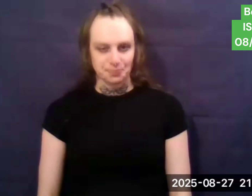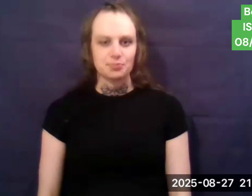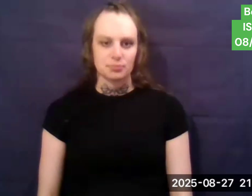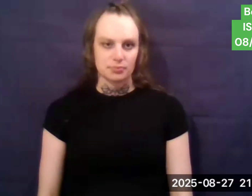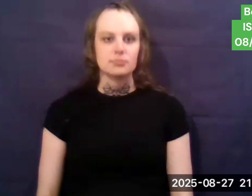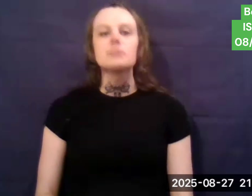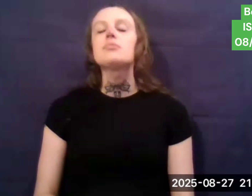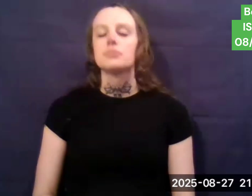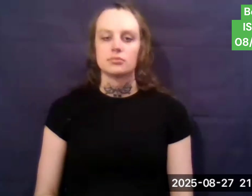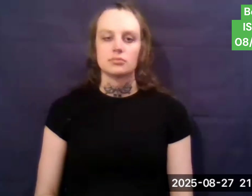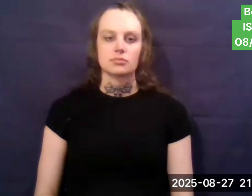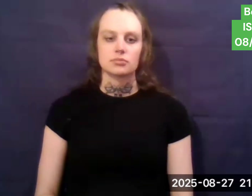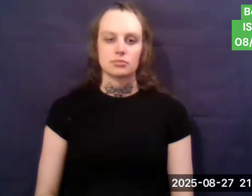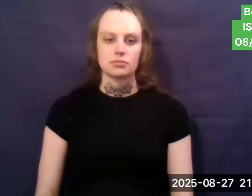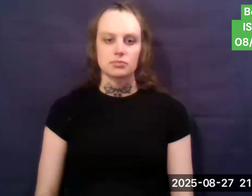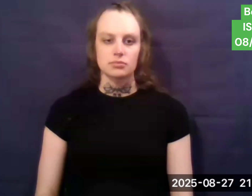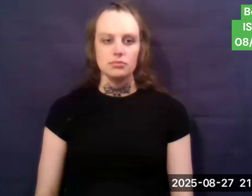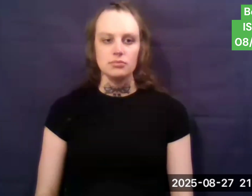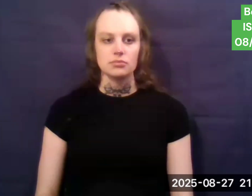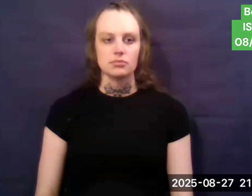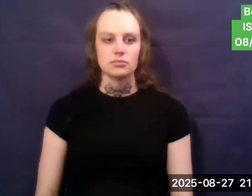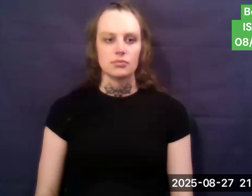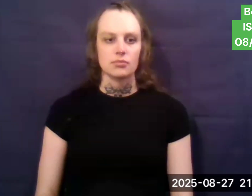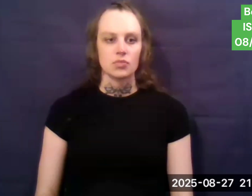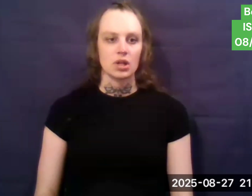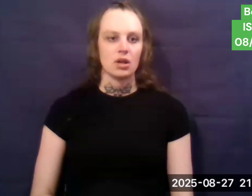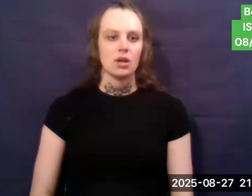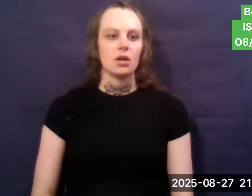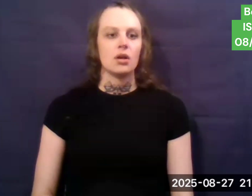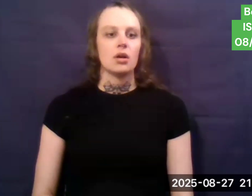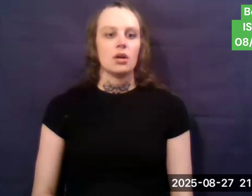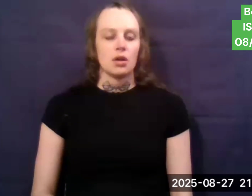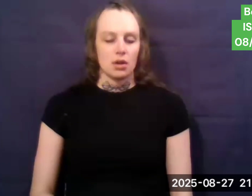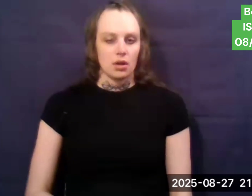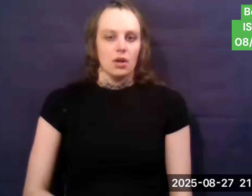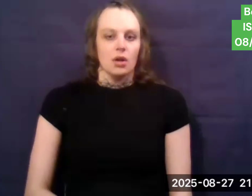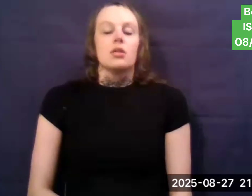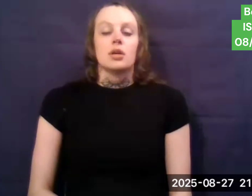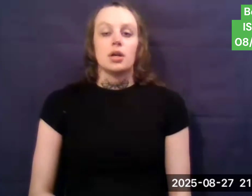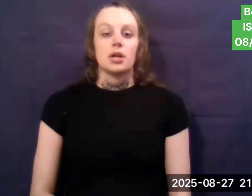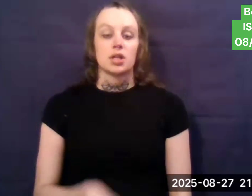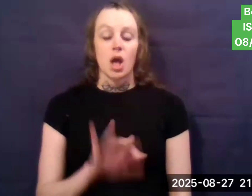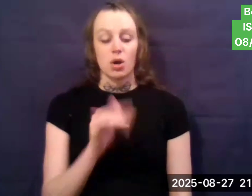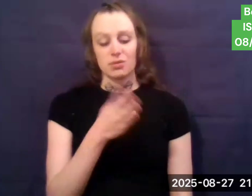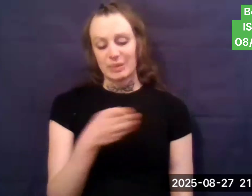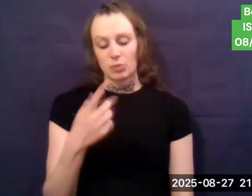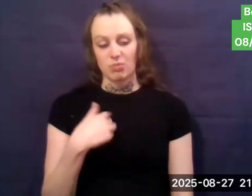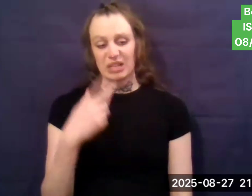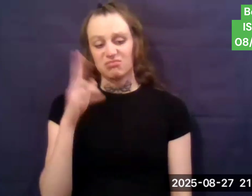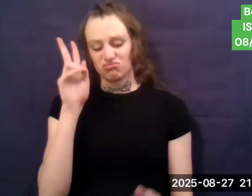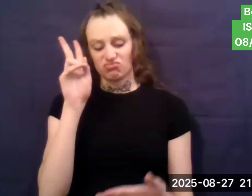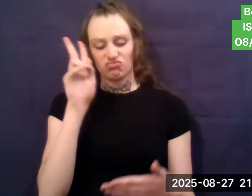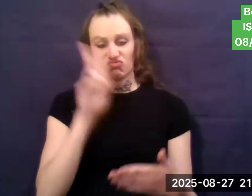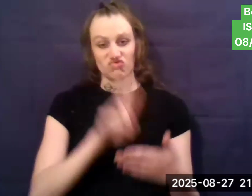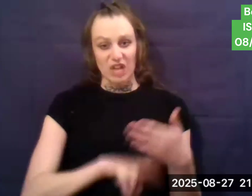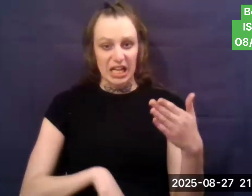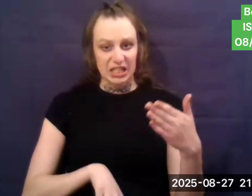um, so I I read that book while I was in treatment, and I'm